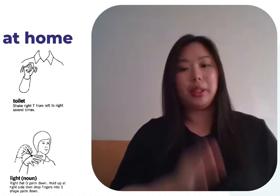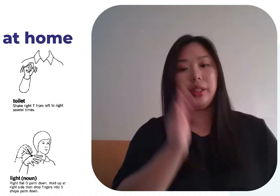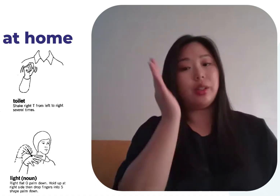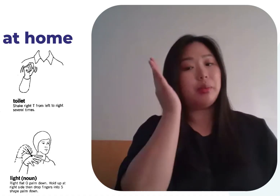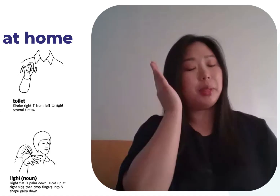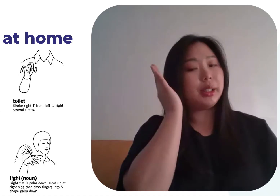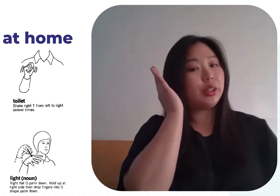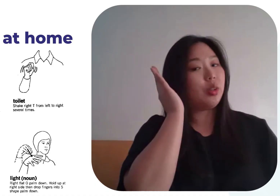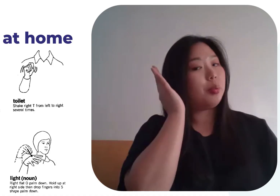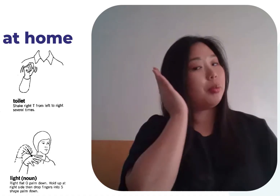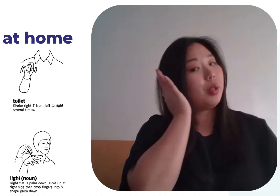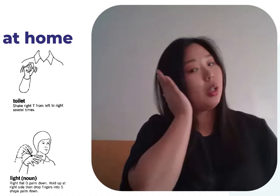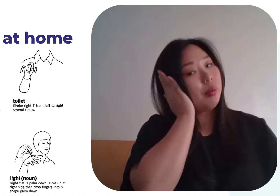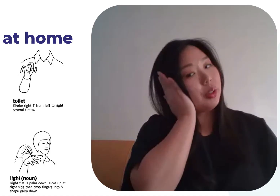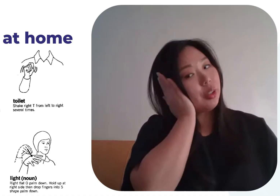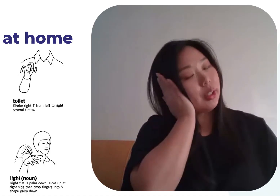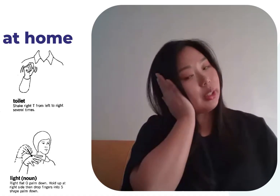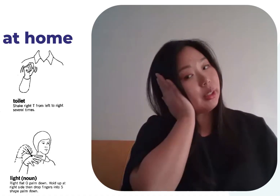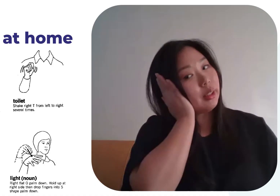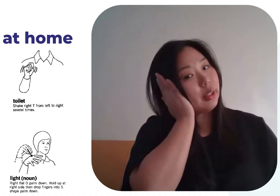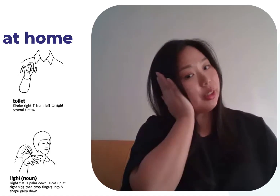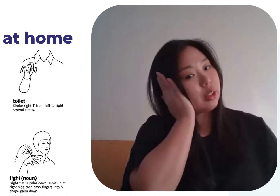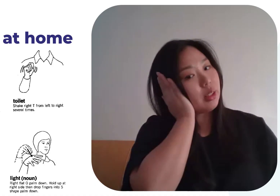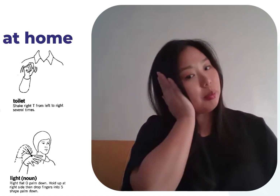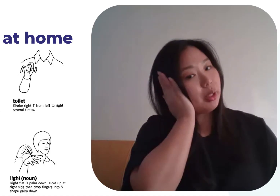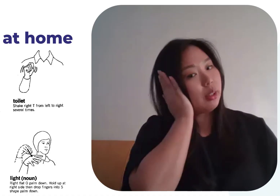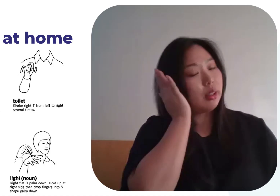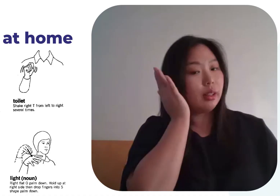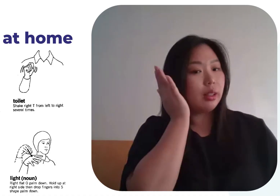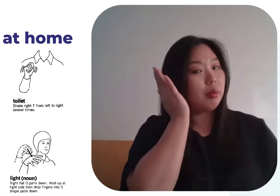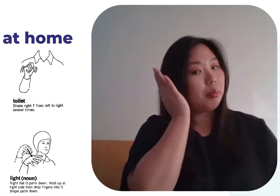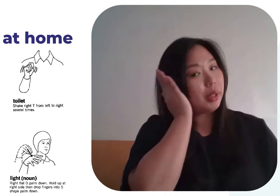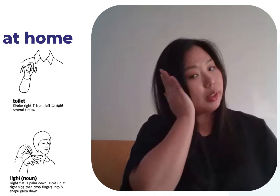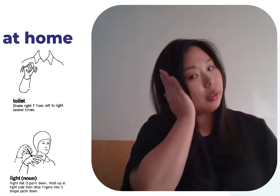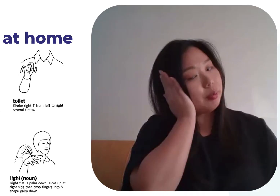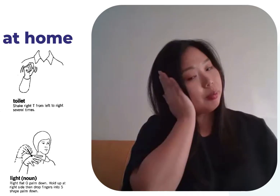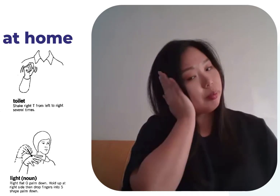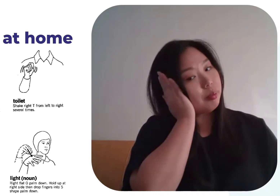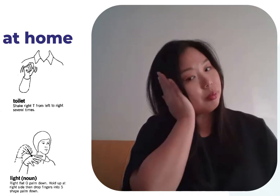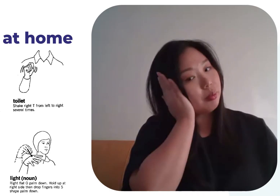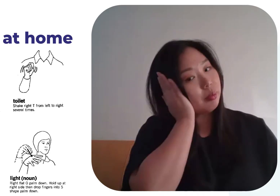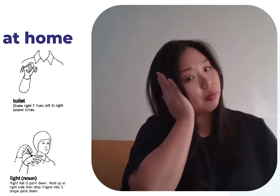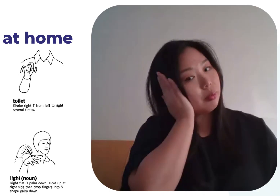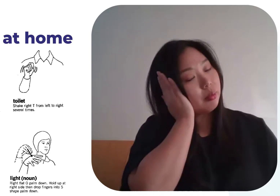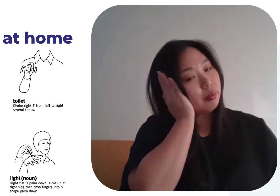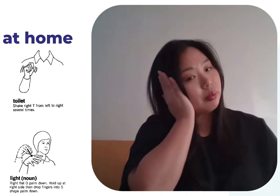Bed, you place your open palm on your head like you're sleeping. Bed.